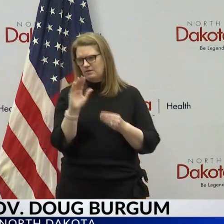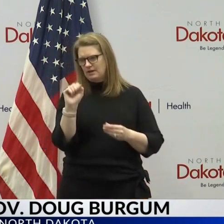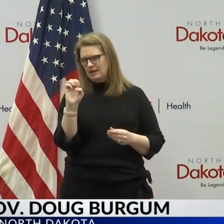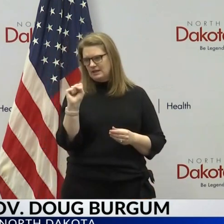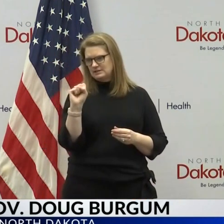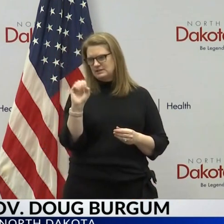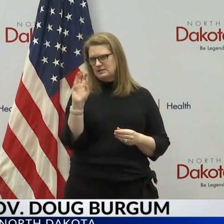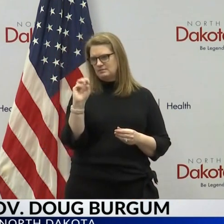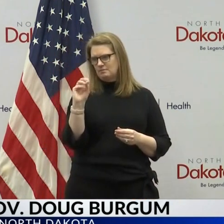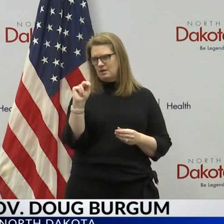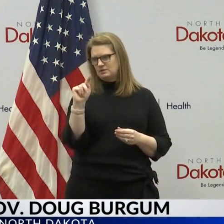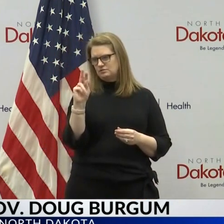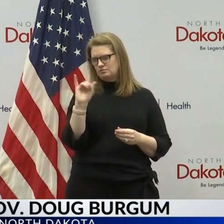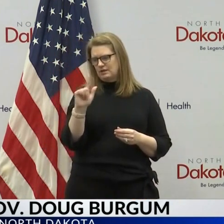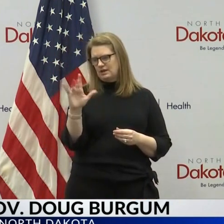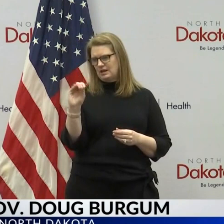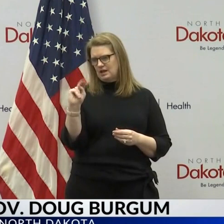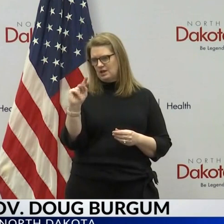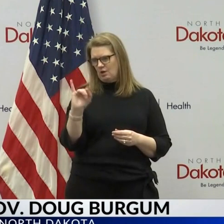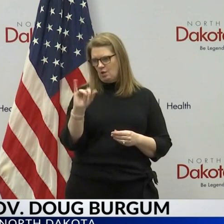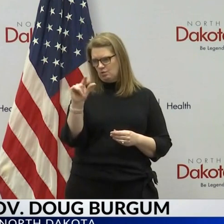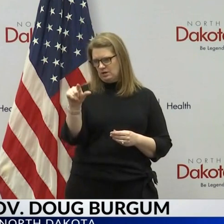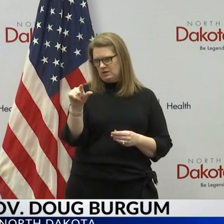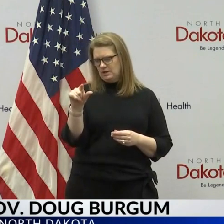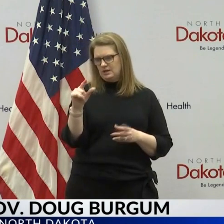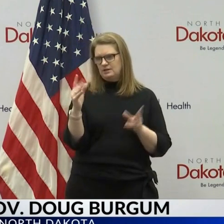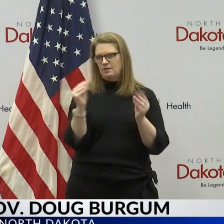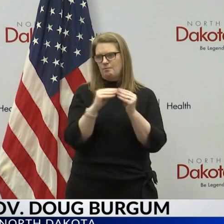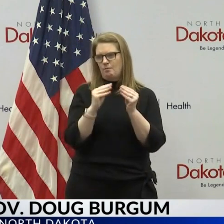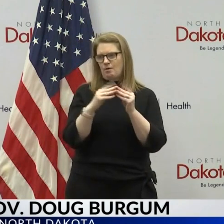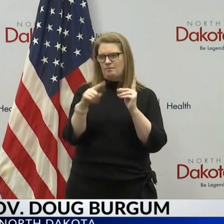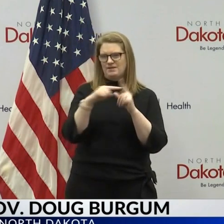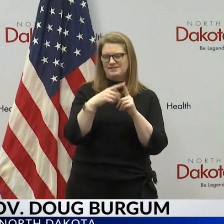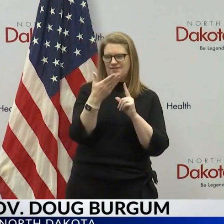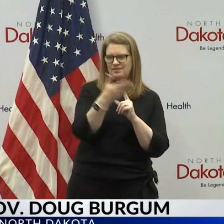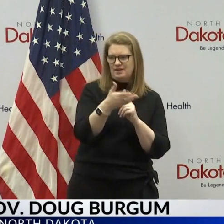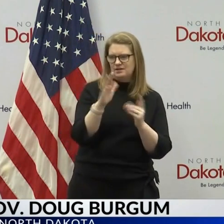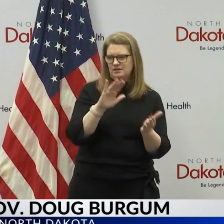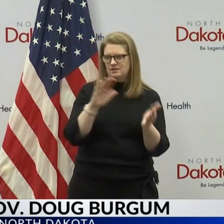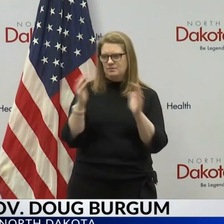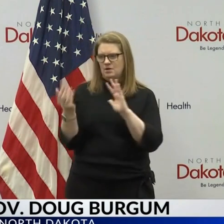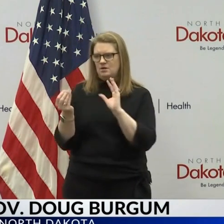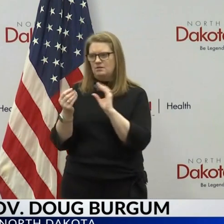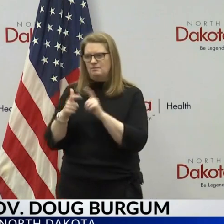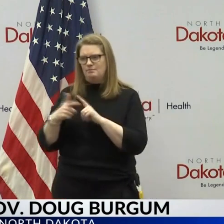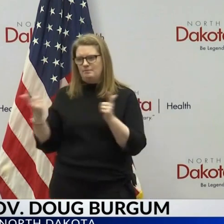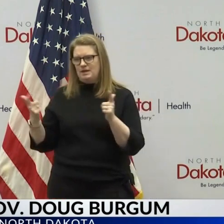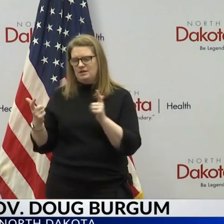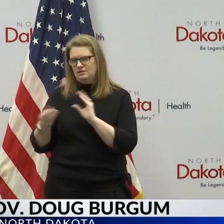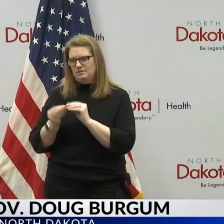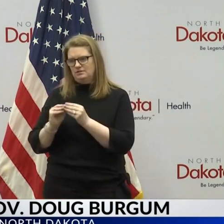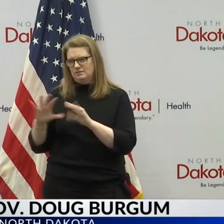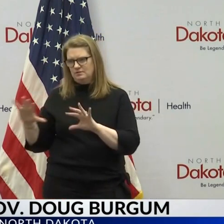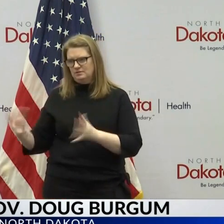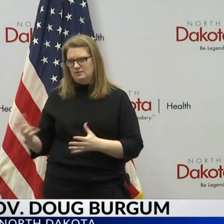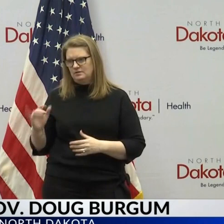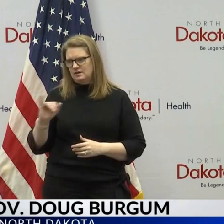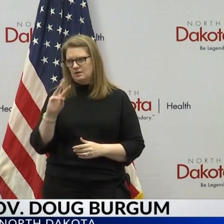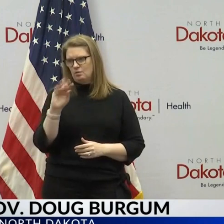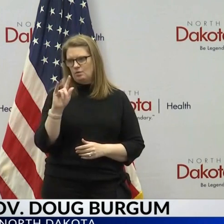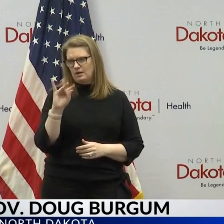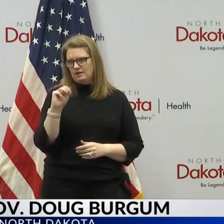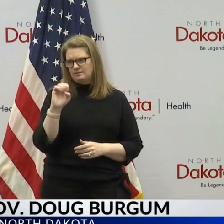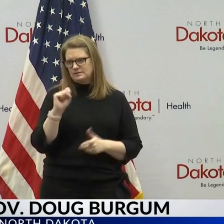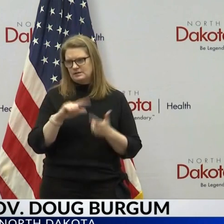in Montreal County, and do you find it concerning that there's more positive there than compared to more populated counties, such as Williams and Grand